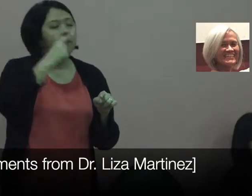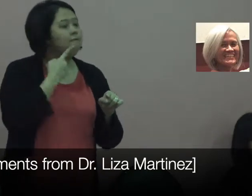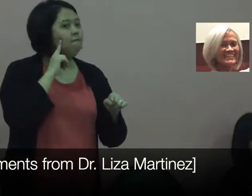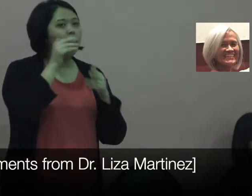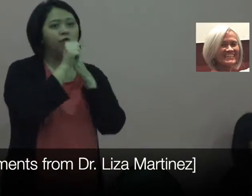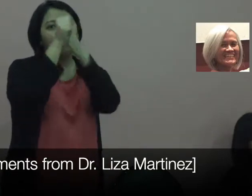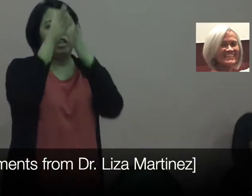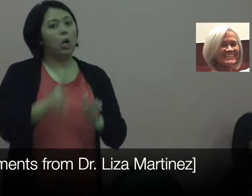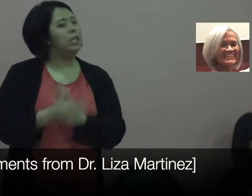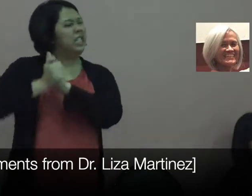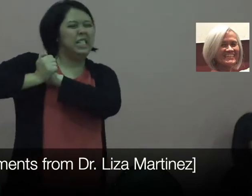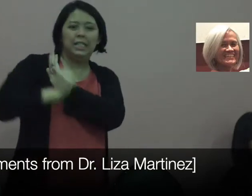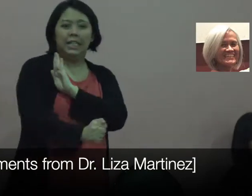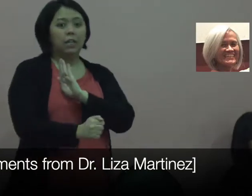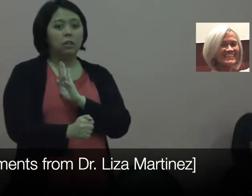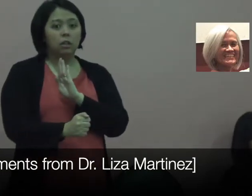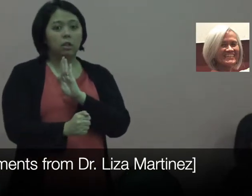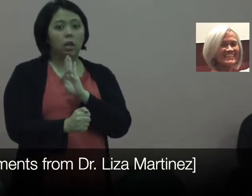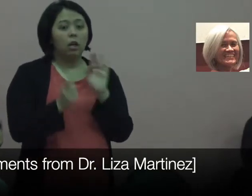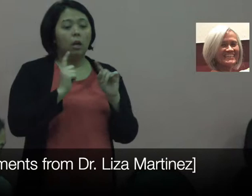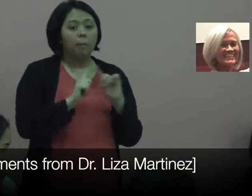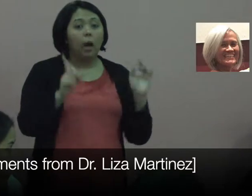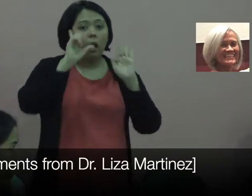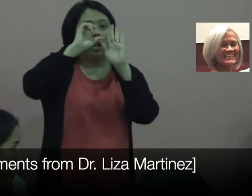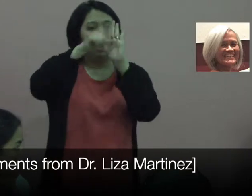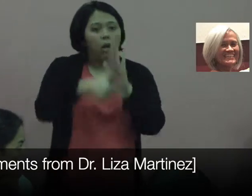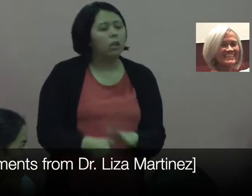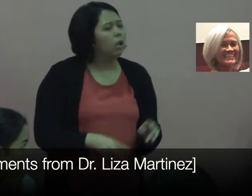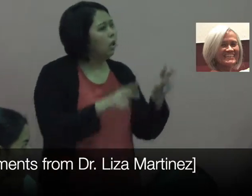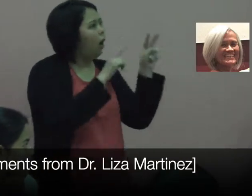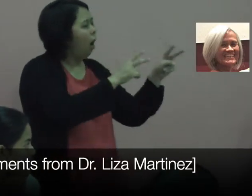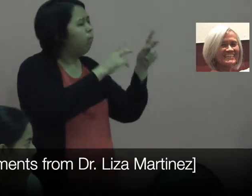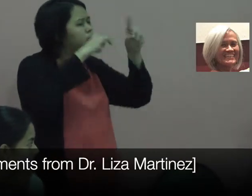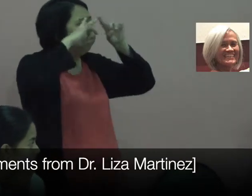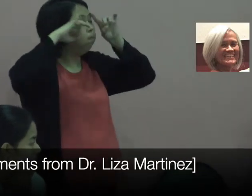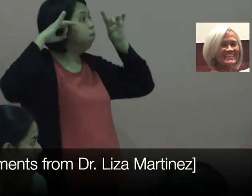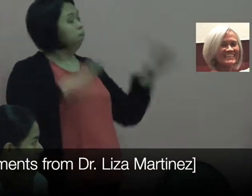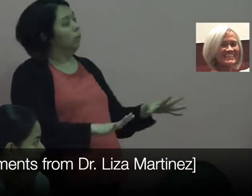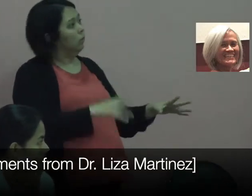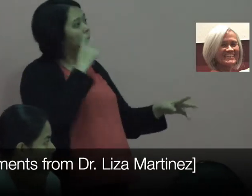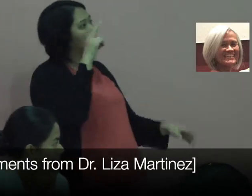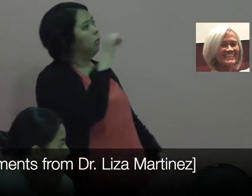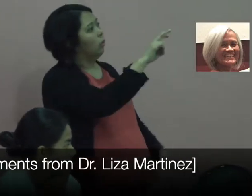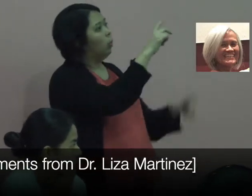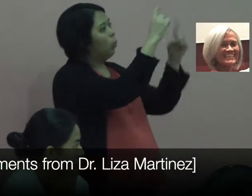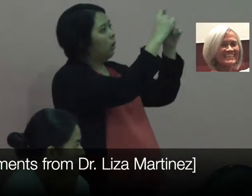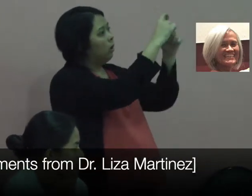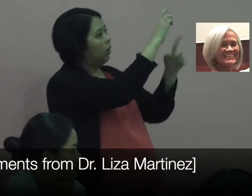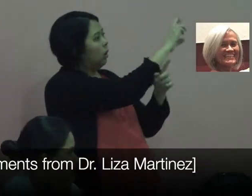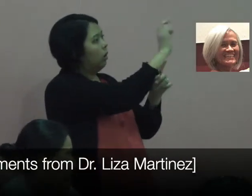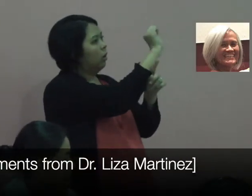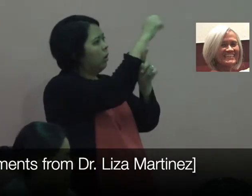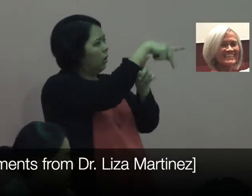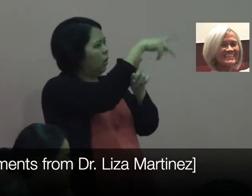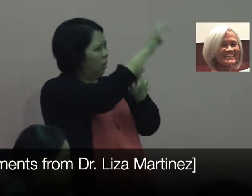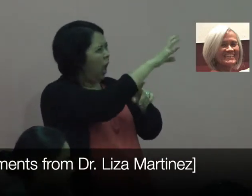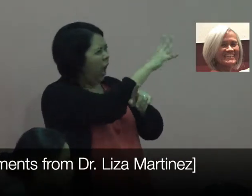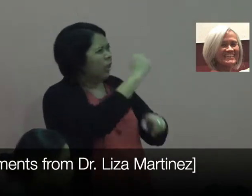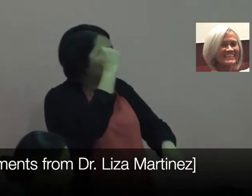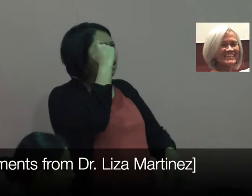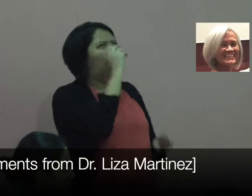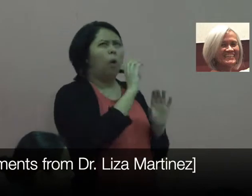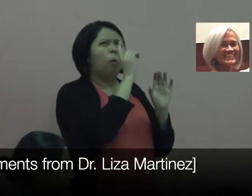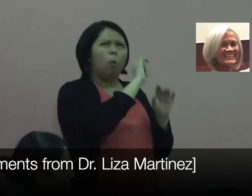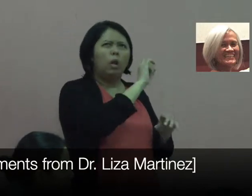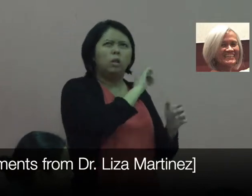talagang na-shock sila, no? Kasi they suddenly had to look at this word rape and unpack what it meant.